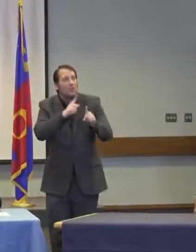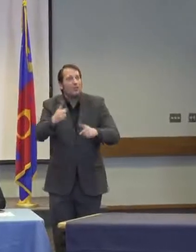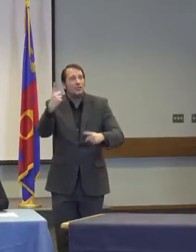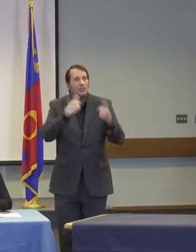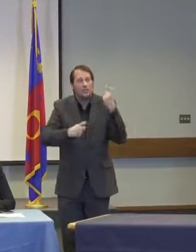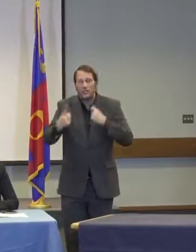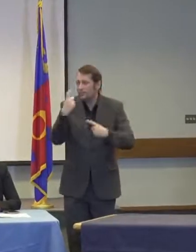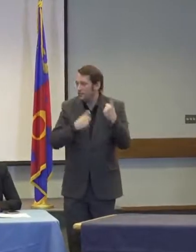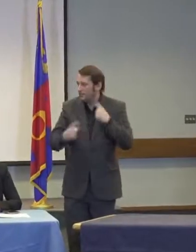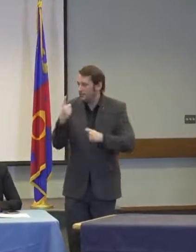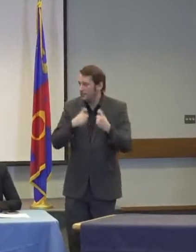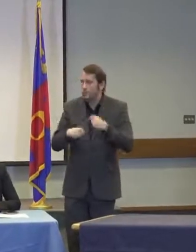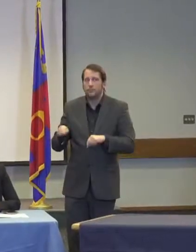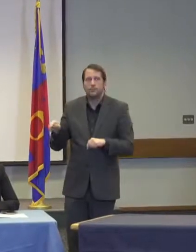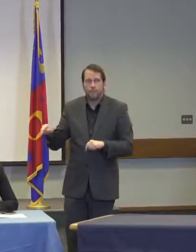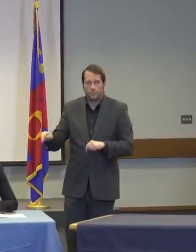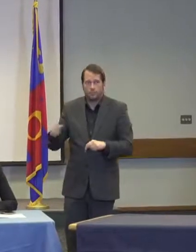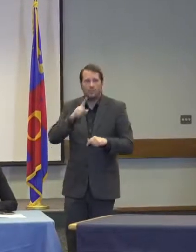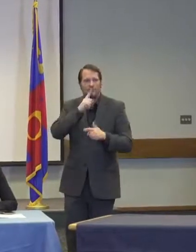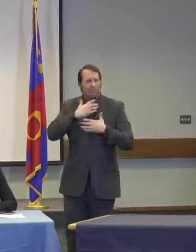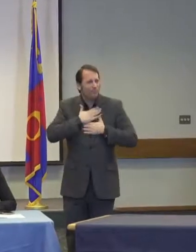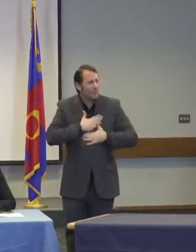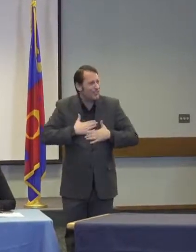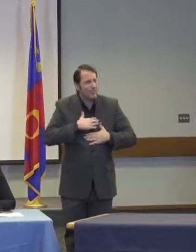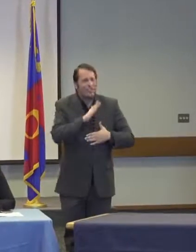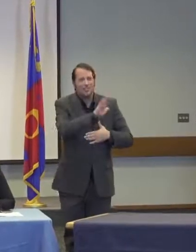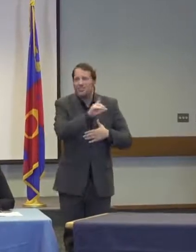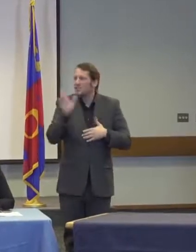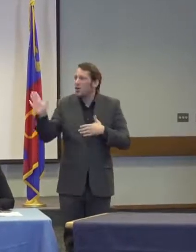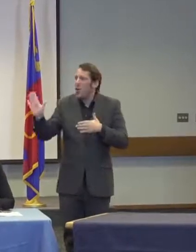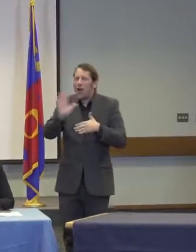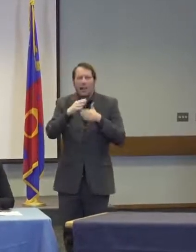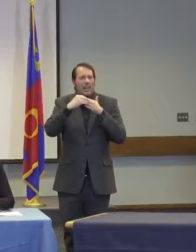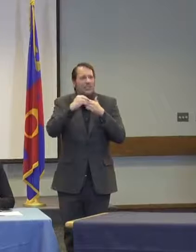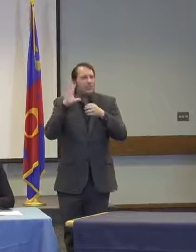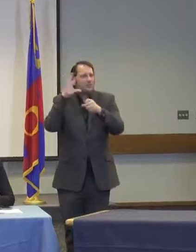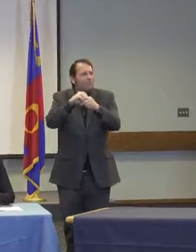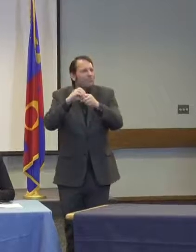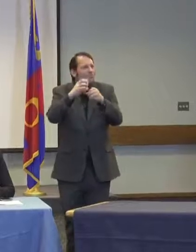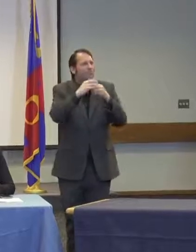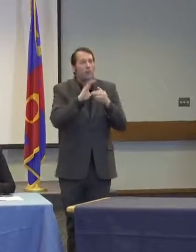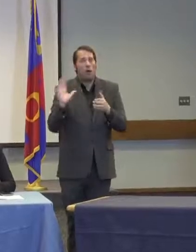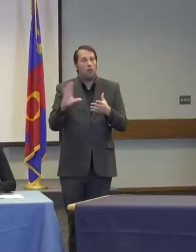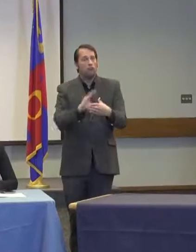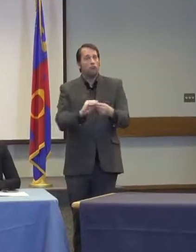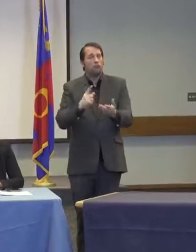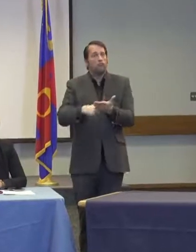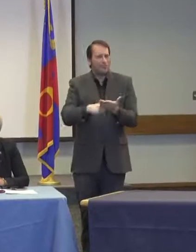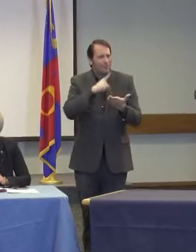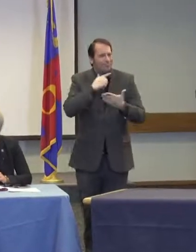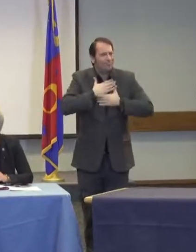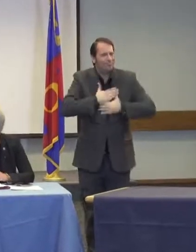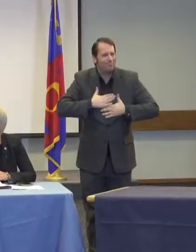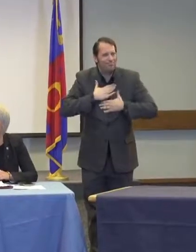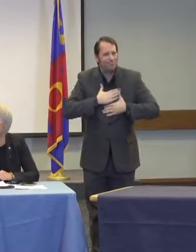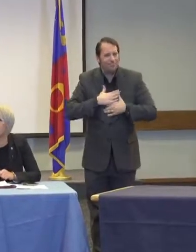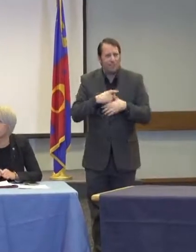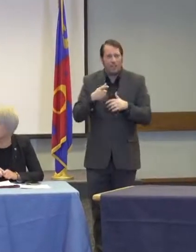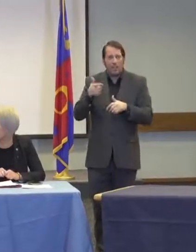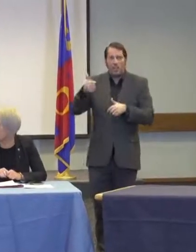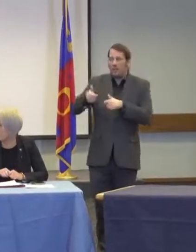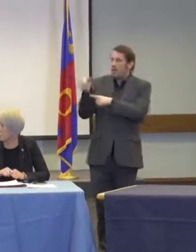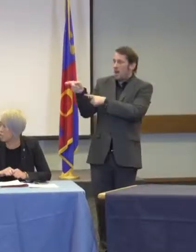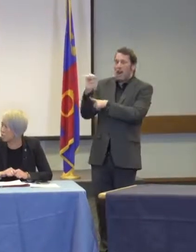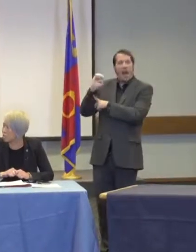And I appreciate, again, your leadership and remarks. So, County Executive Elridge, is there anything else that you want to say